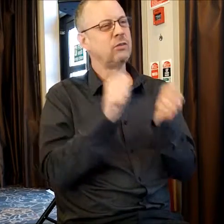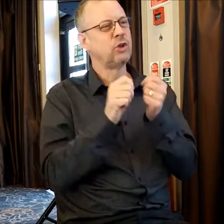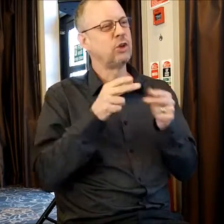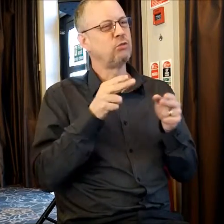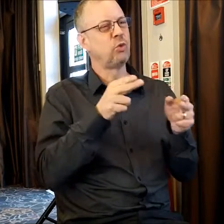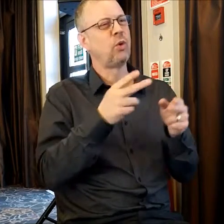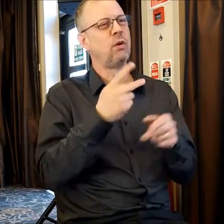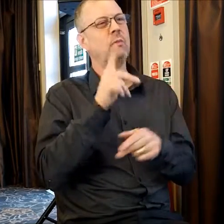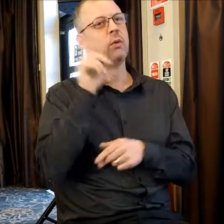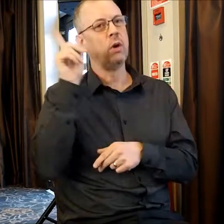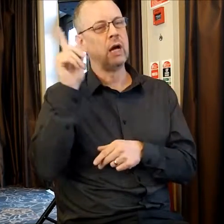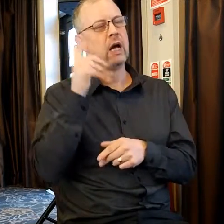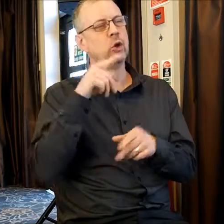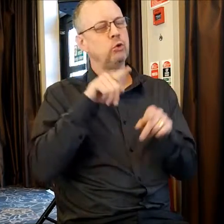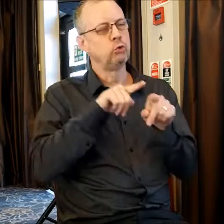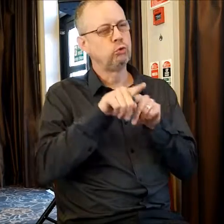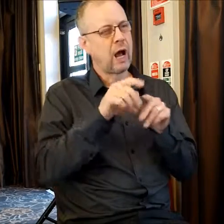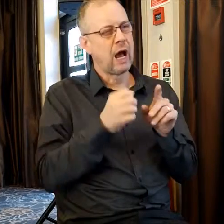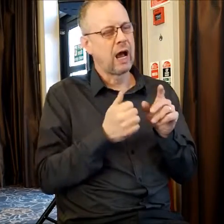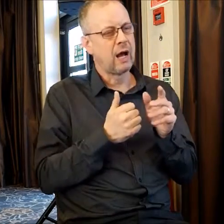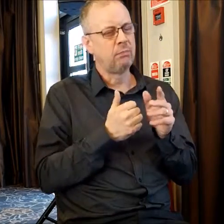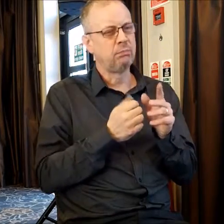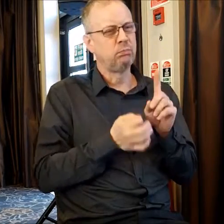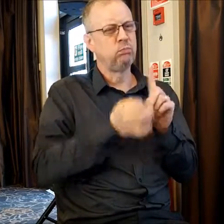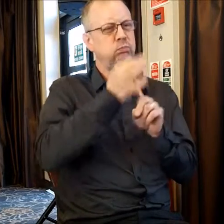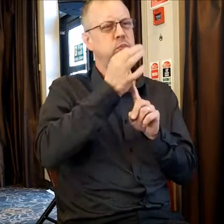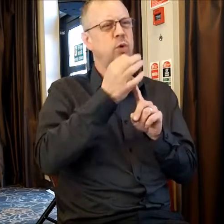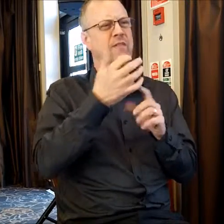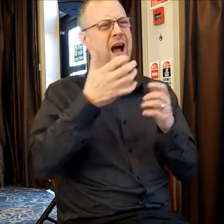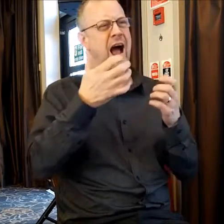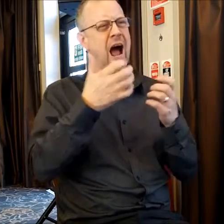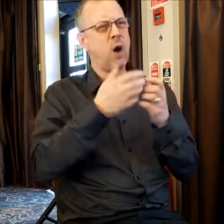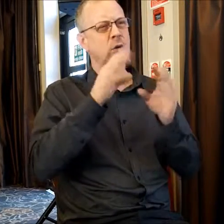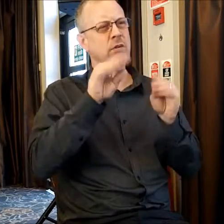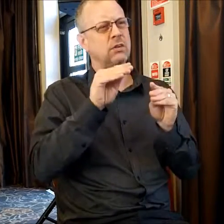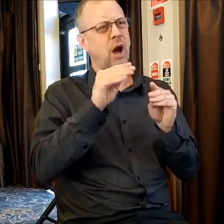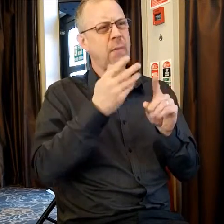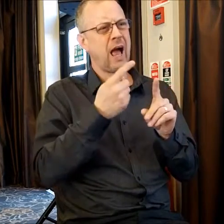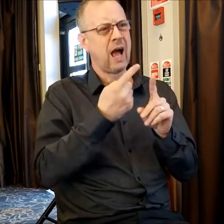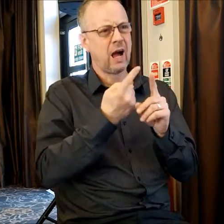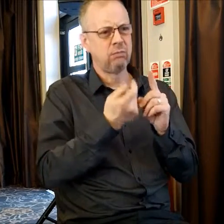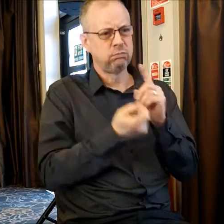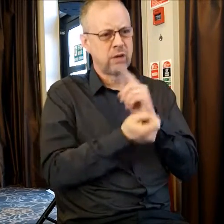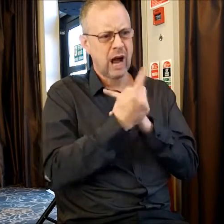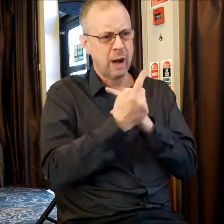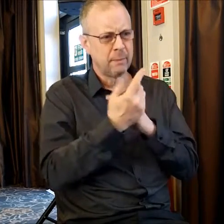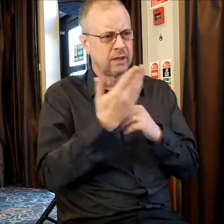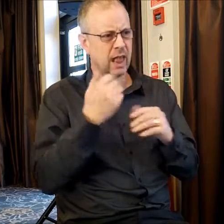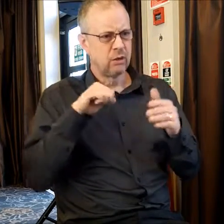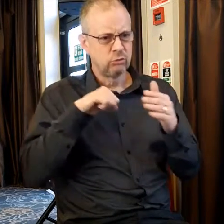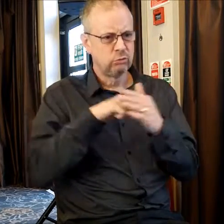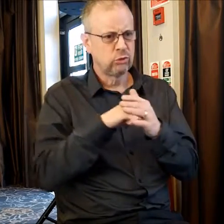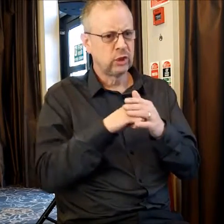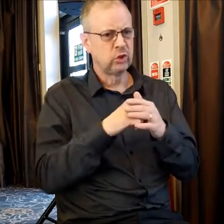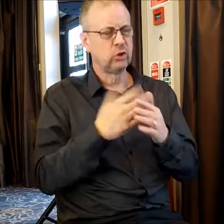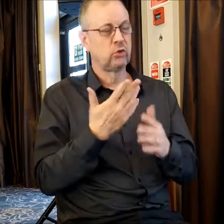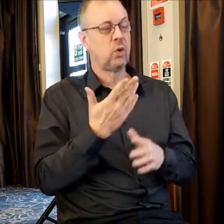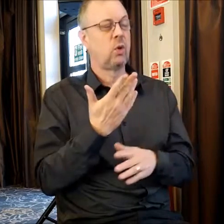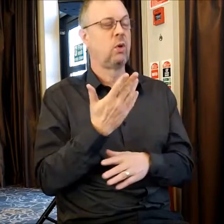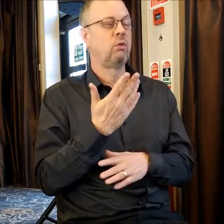but we're working with the guys there to find solutions so that accidents like that don't happen, because it could have been a lot worse. Ironically,